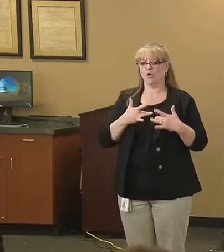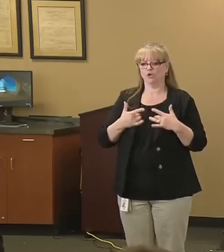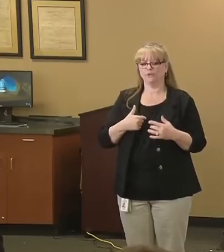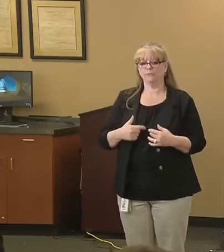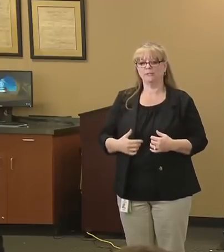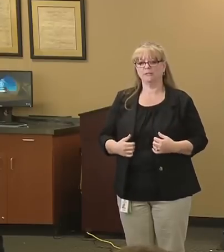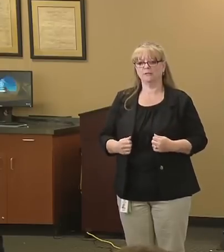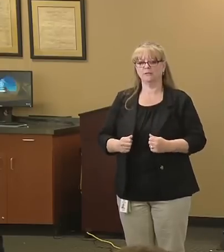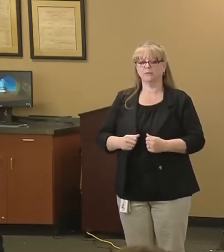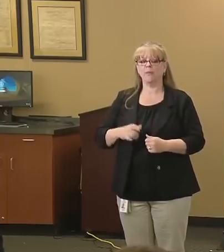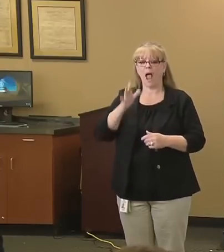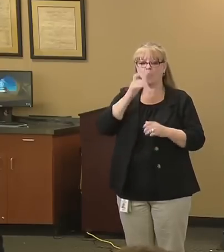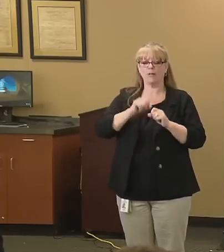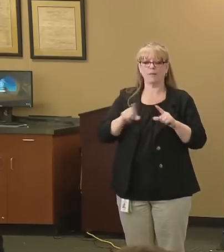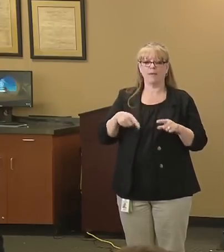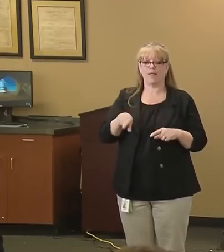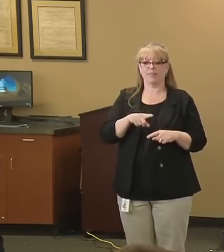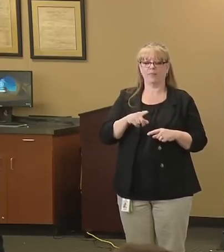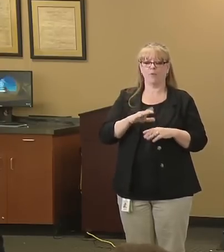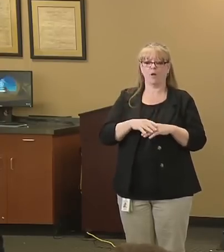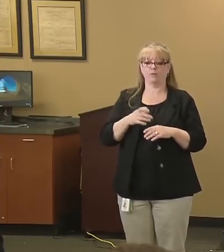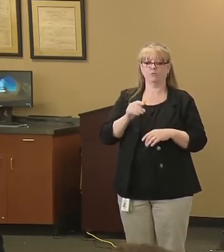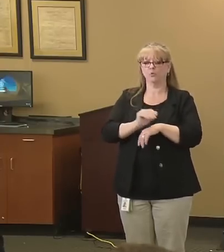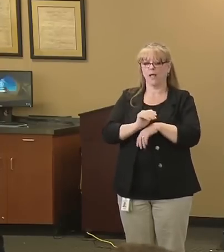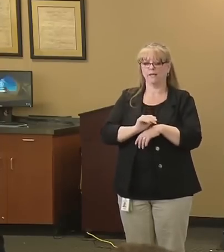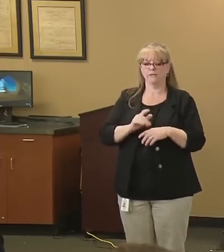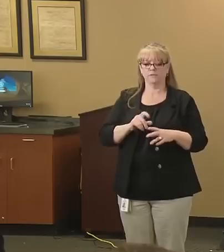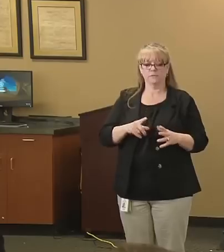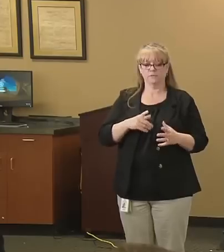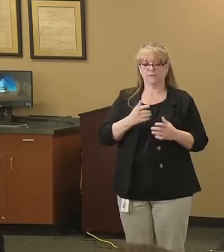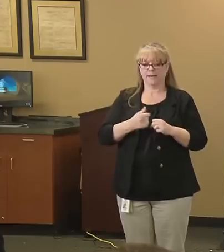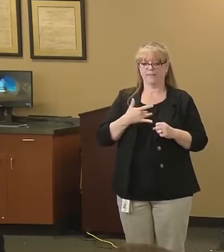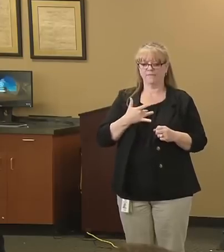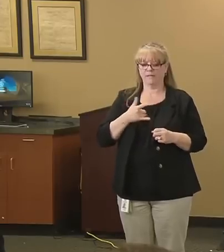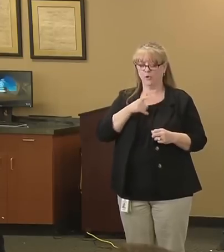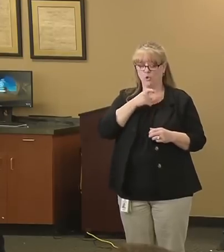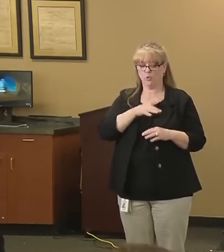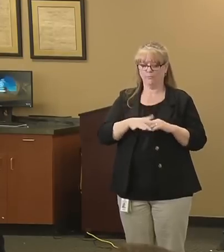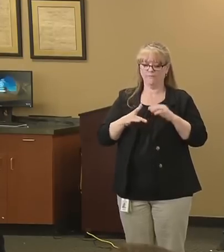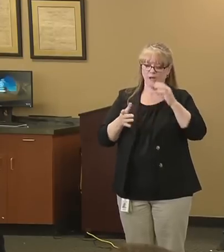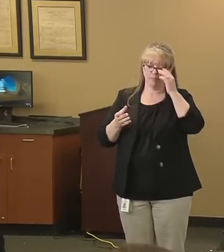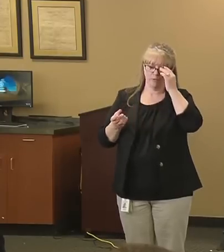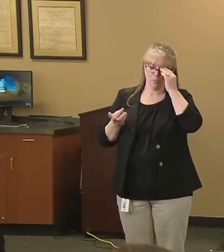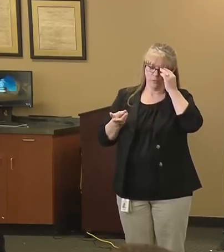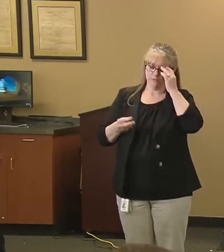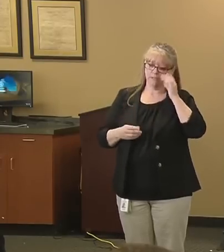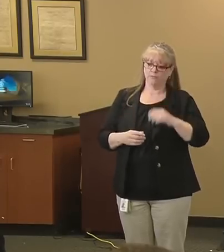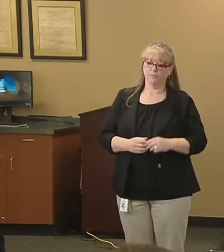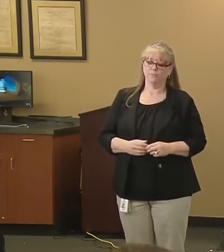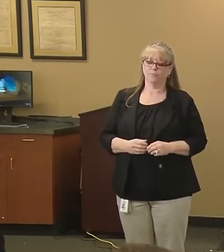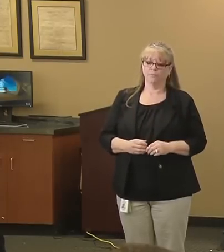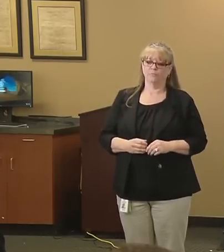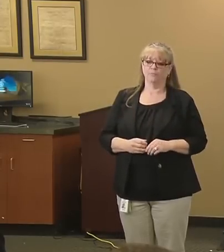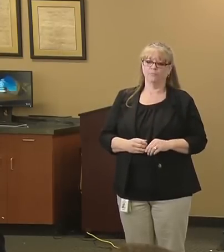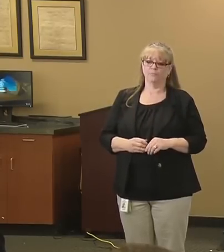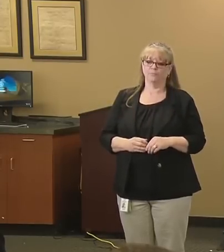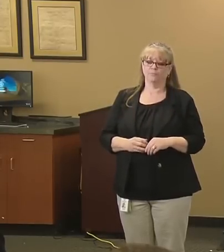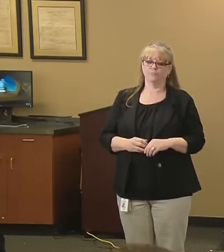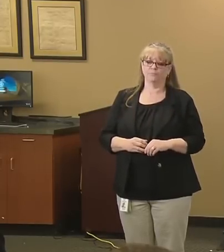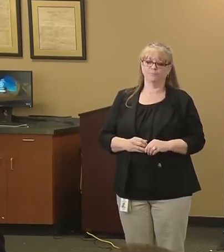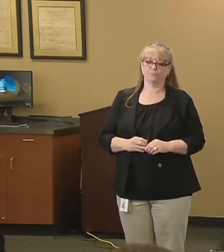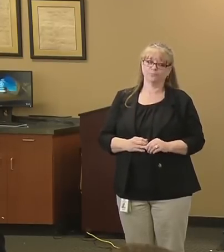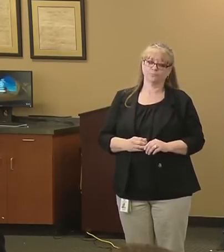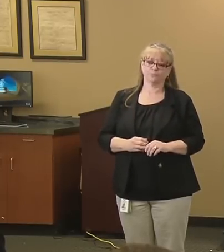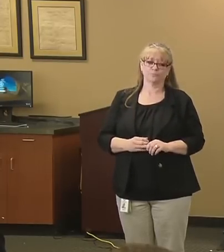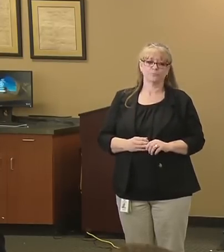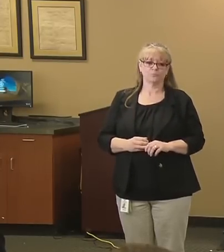and they're right next to each other. In this situation, what has changed in this is that all the TV stations have gotten together